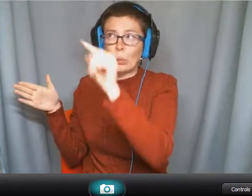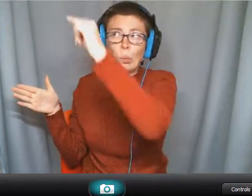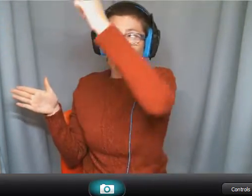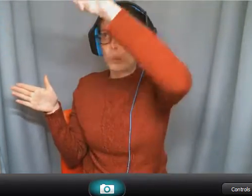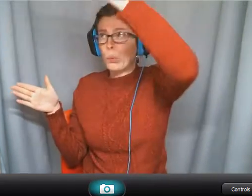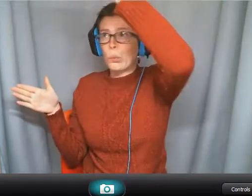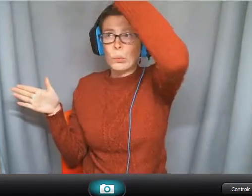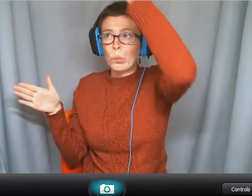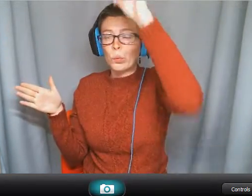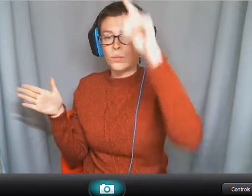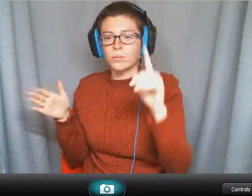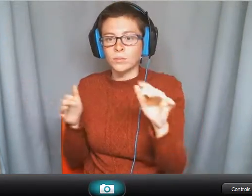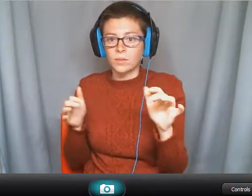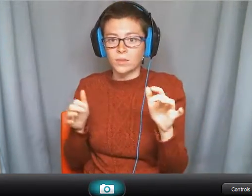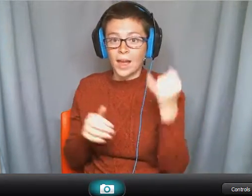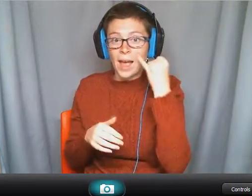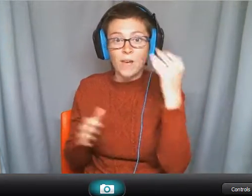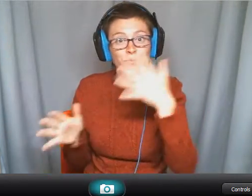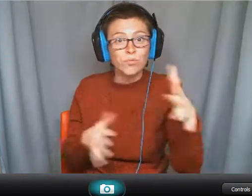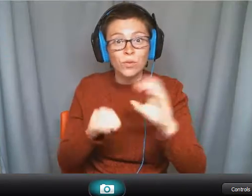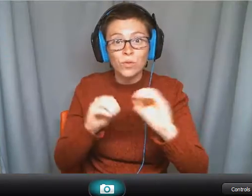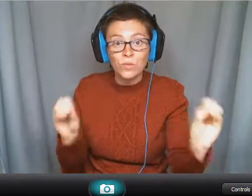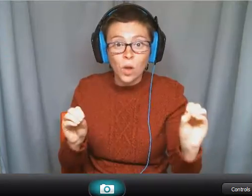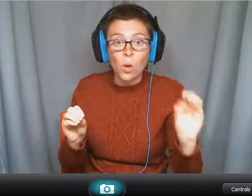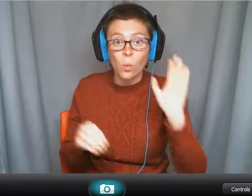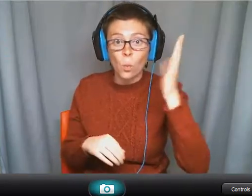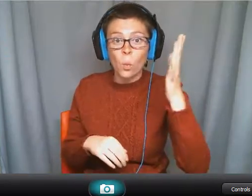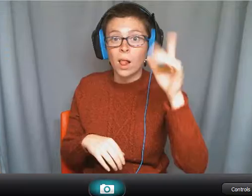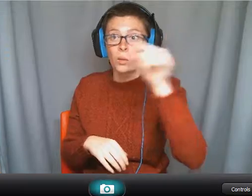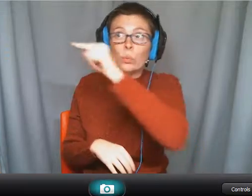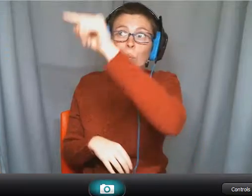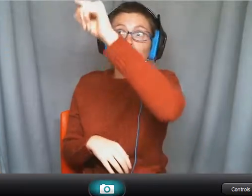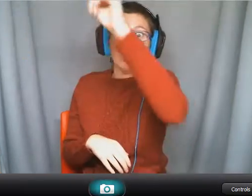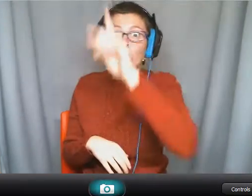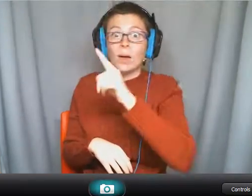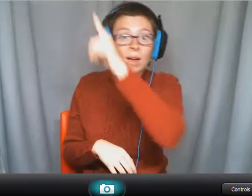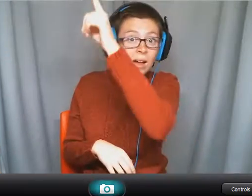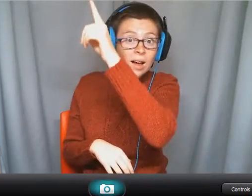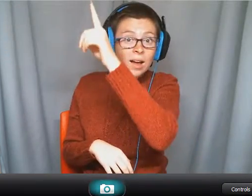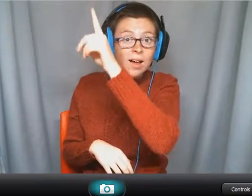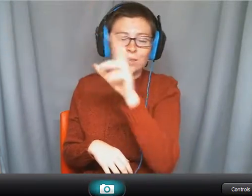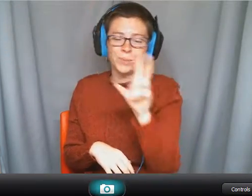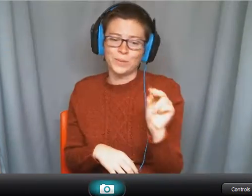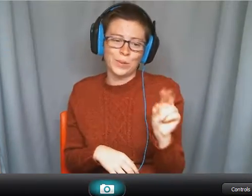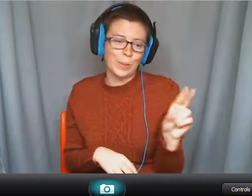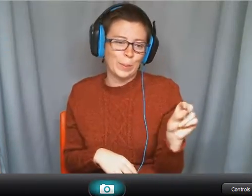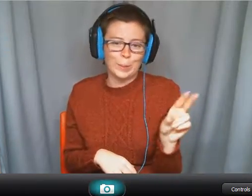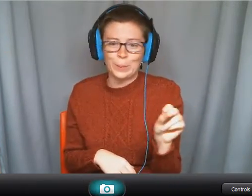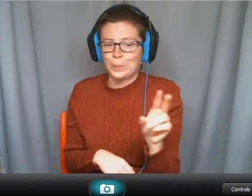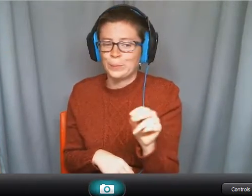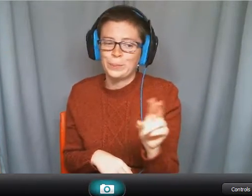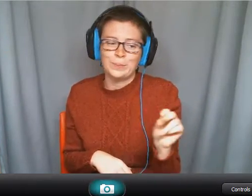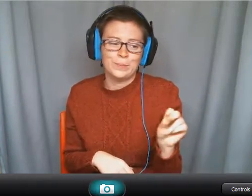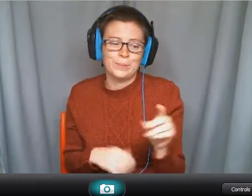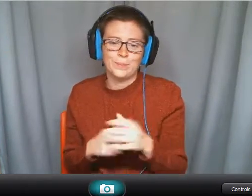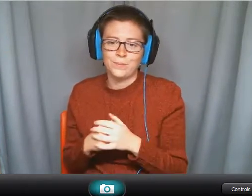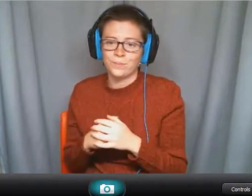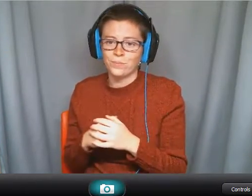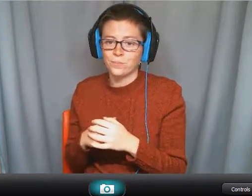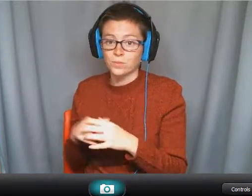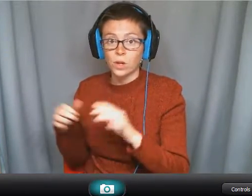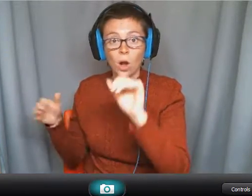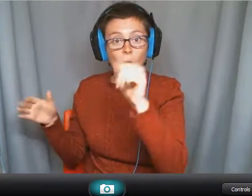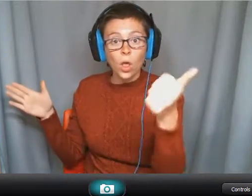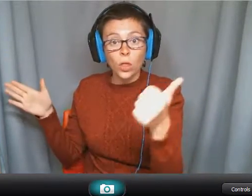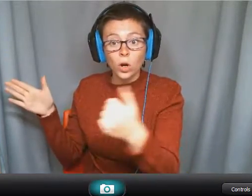No. Are there any other signs of wind here, Wesley? The trees are blowing. Sure. They're kind of bent over there, aren't they? Any other